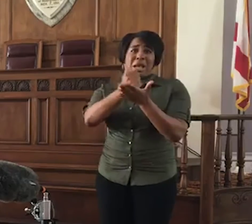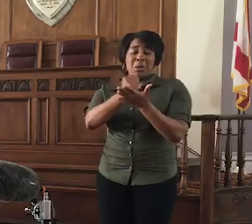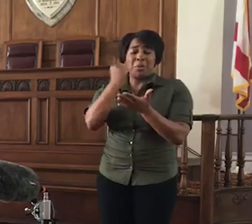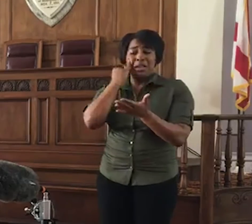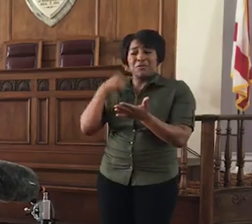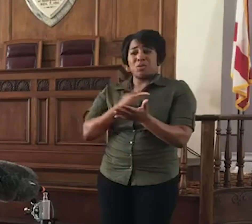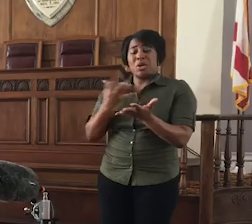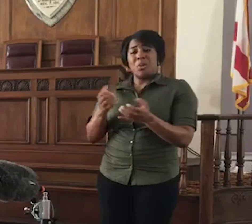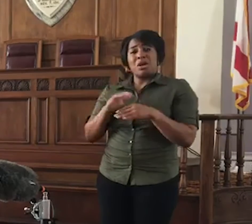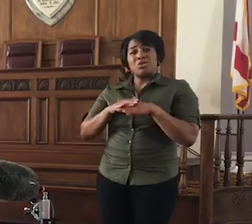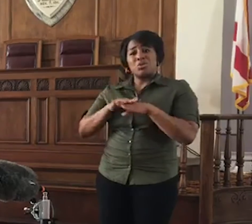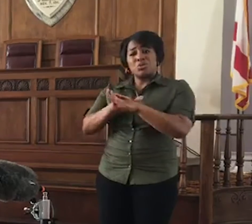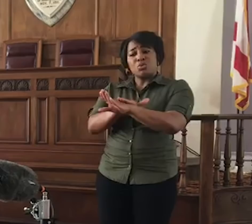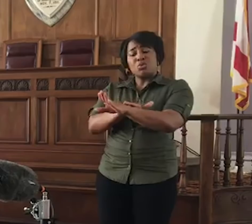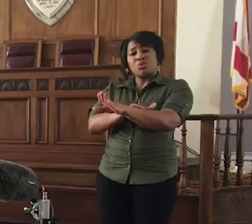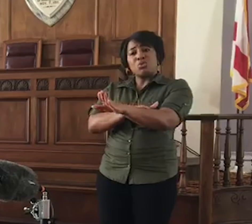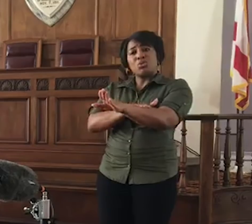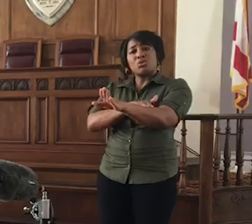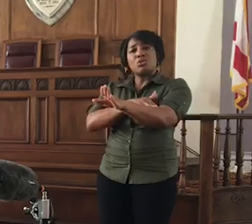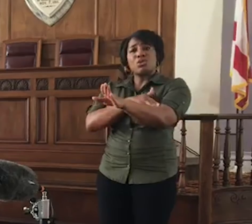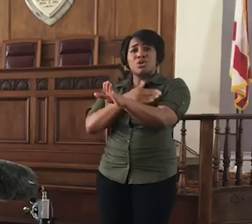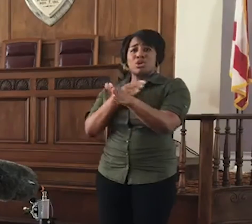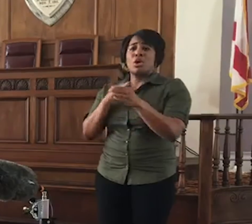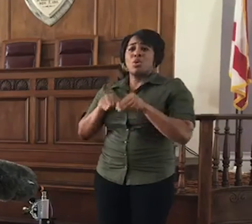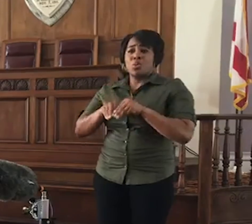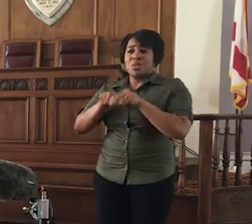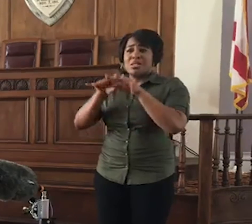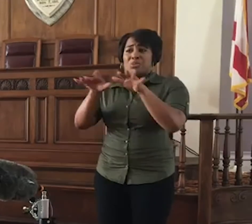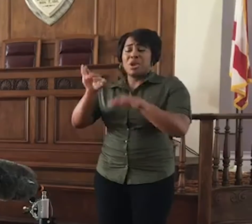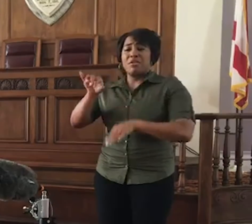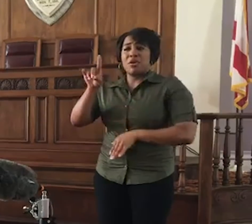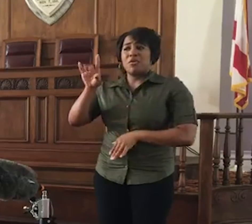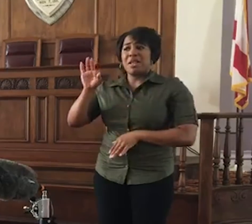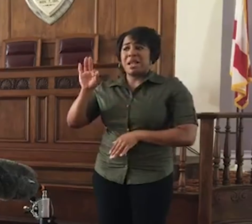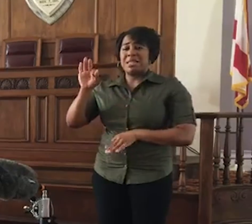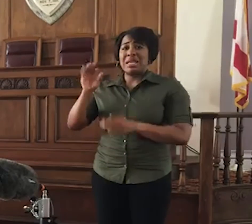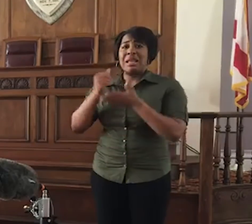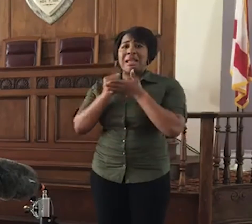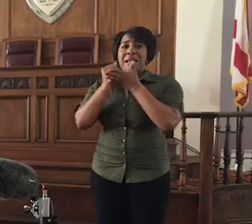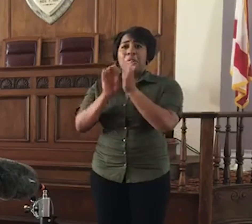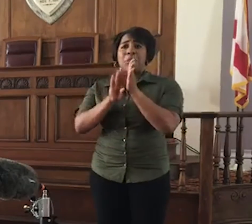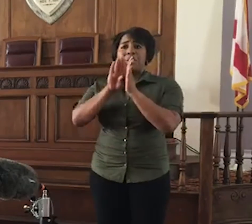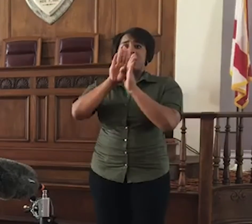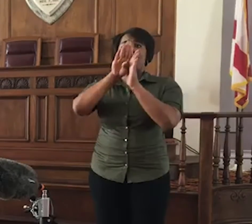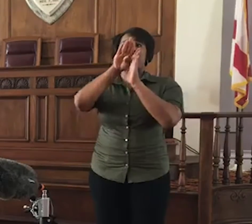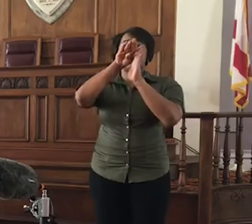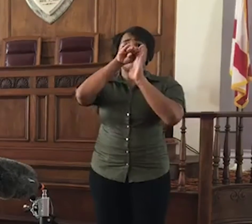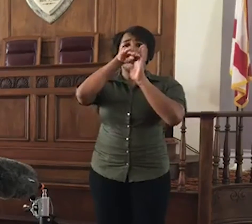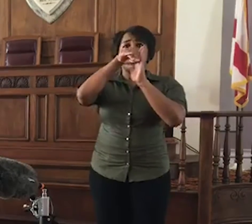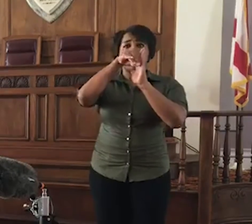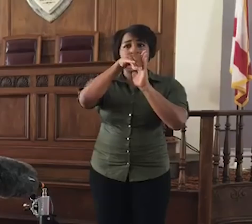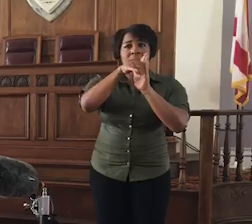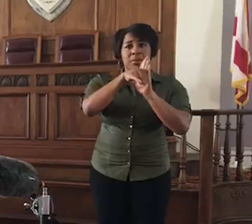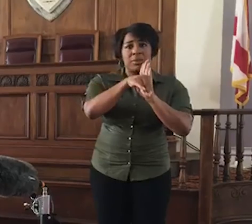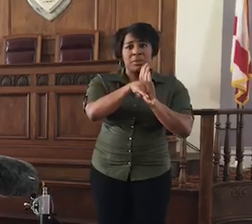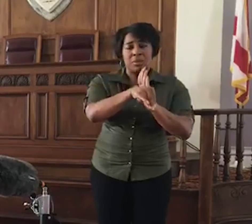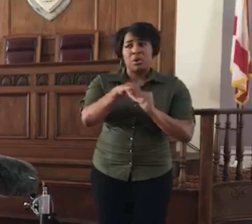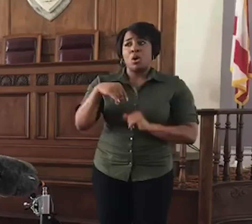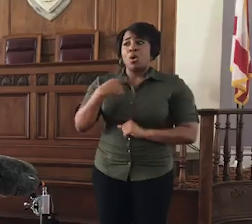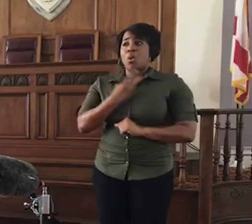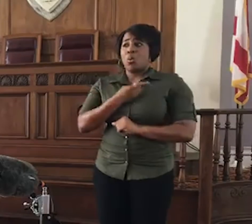the spread and turn these trends into a different direction. We are counting on our business community to help enforce